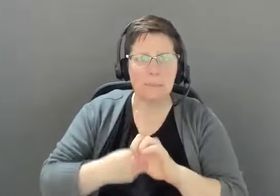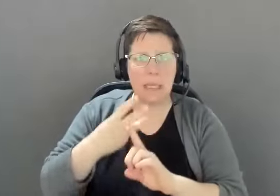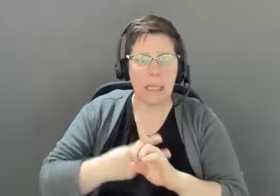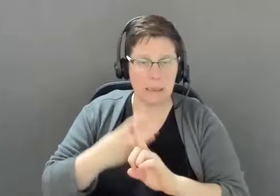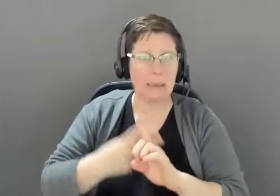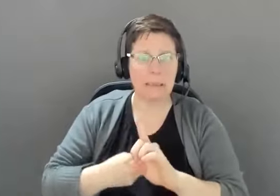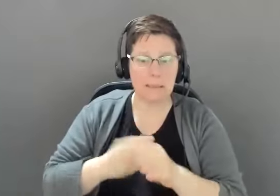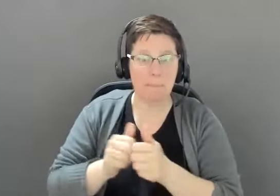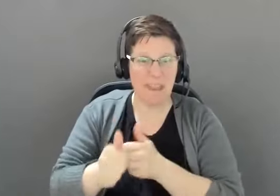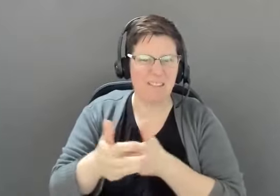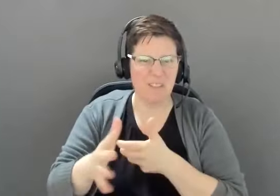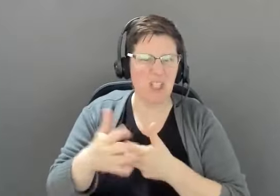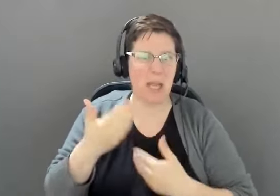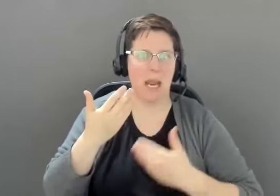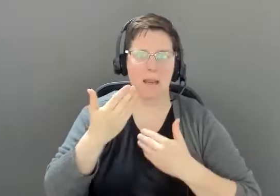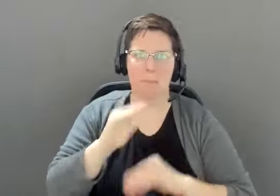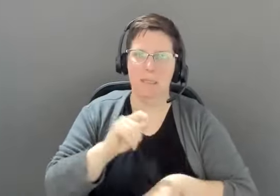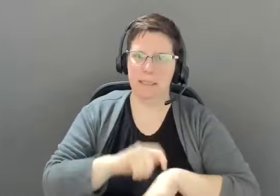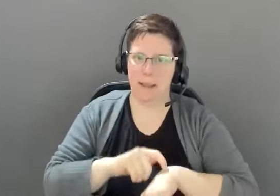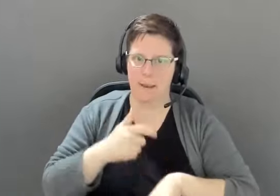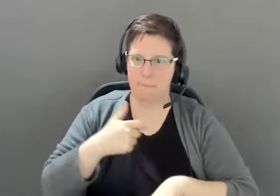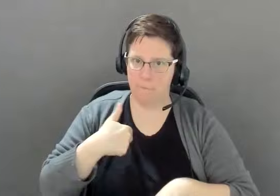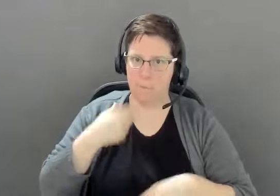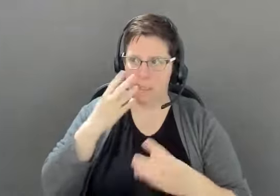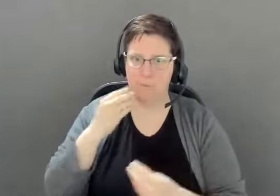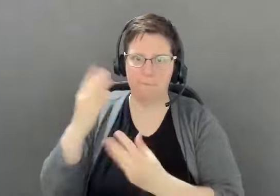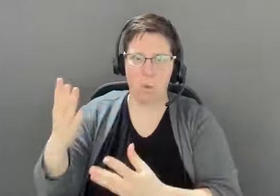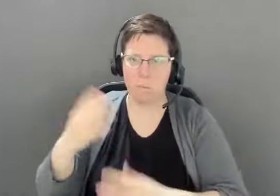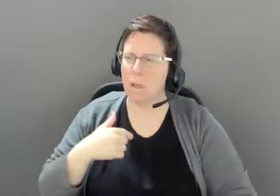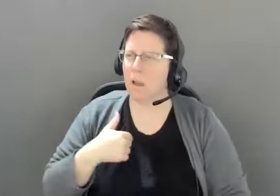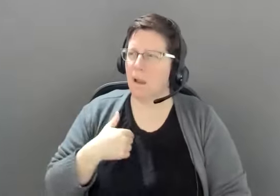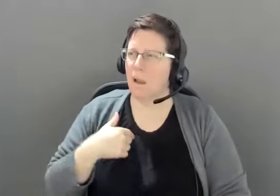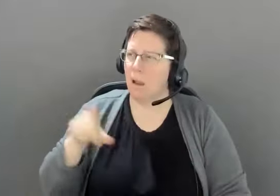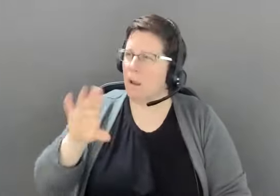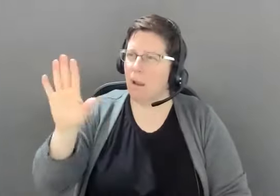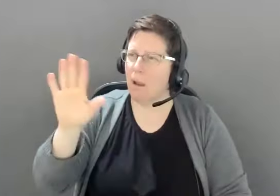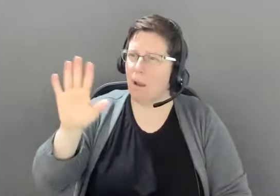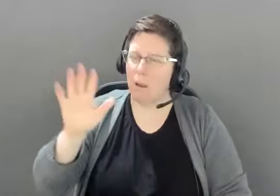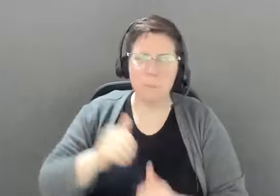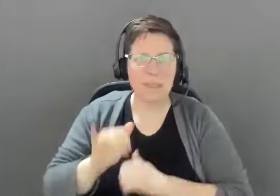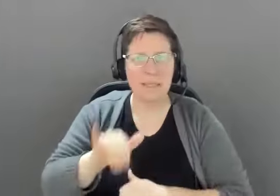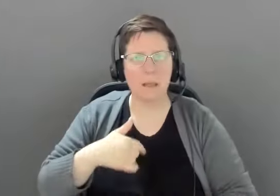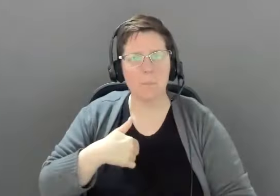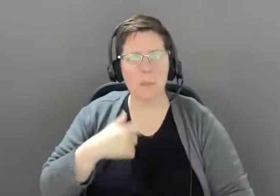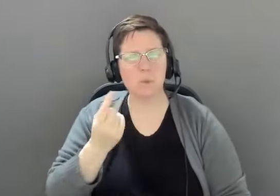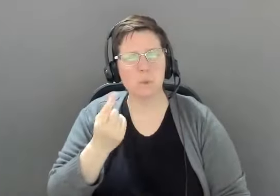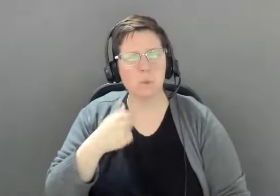Scotia. I went public not because of what happened to me, but because of what happened after I reported to